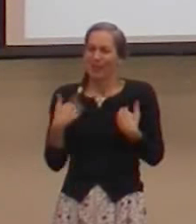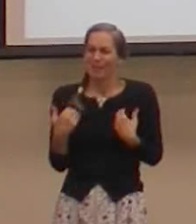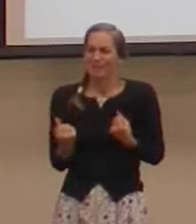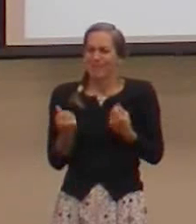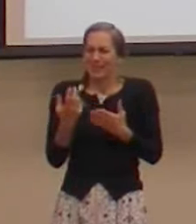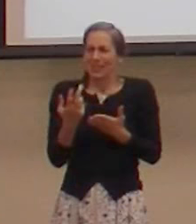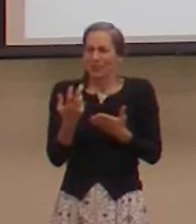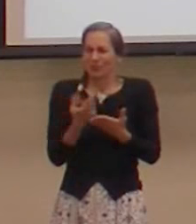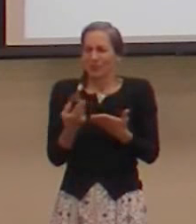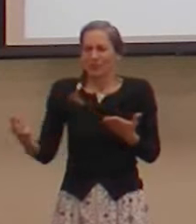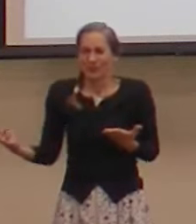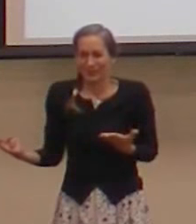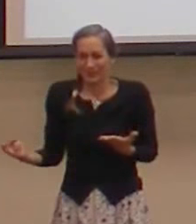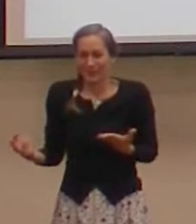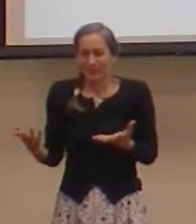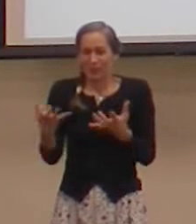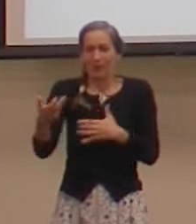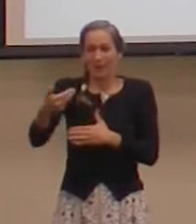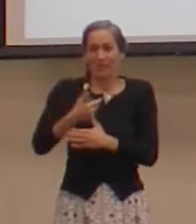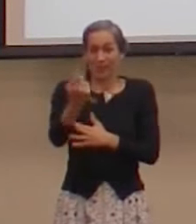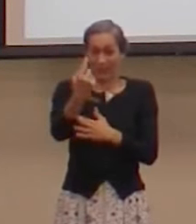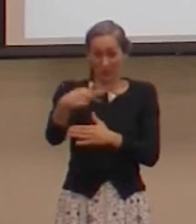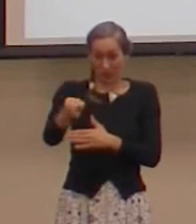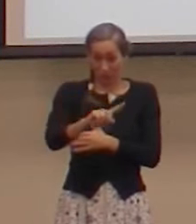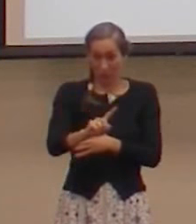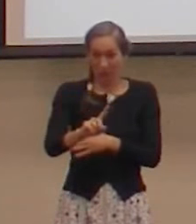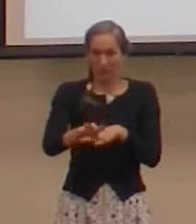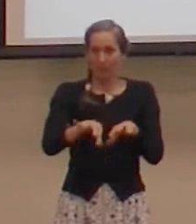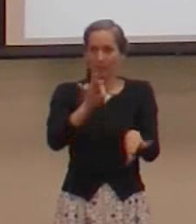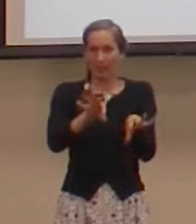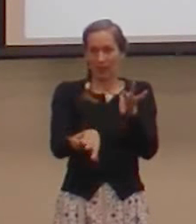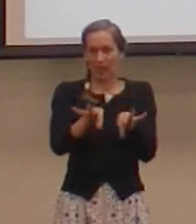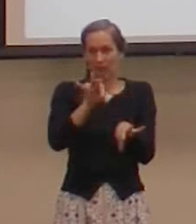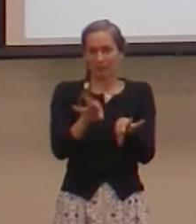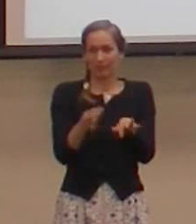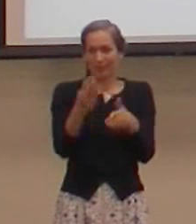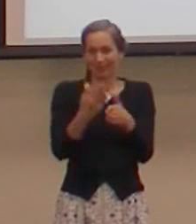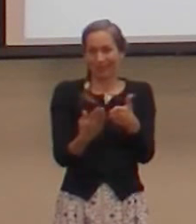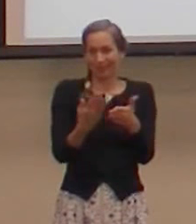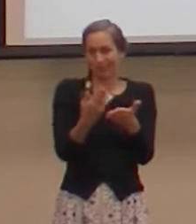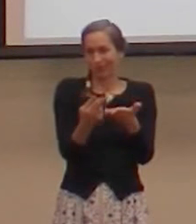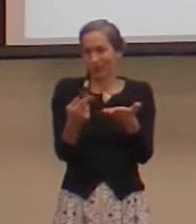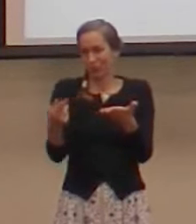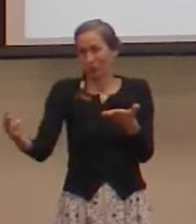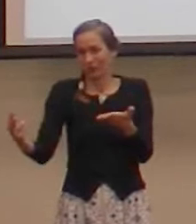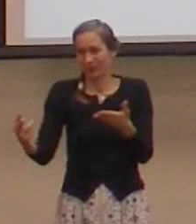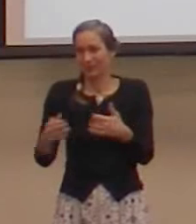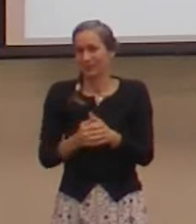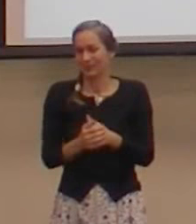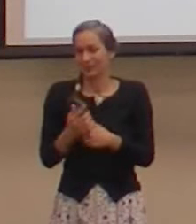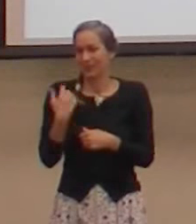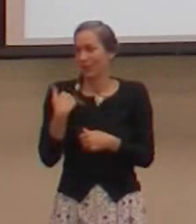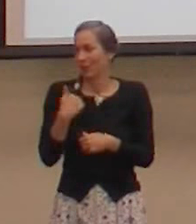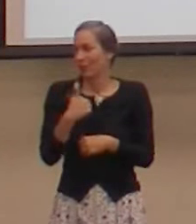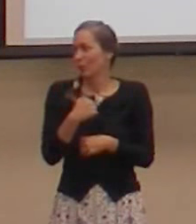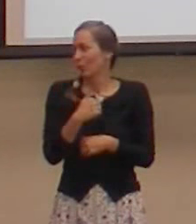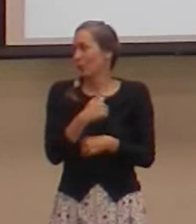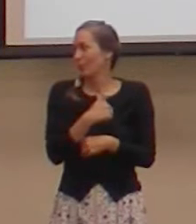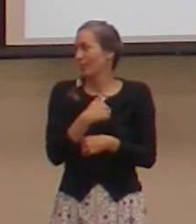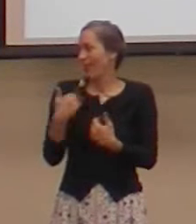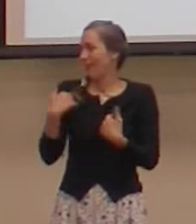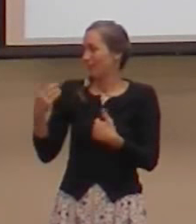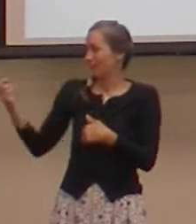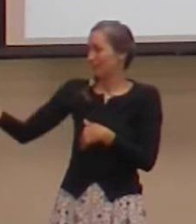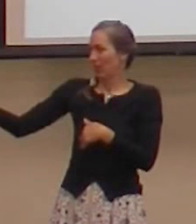we want to invite you today for sure to come and pick up a couple pamphlets. As Cory said, especially as we're going away for